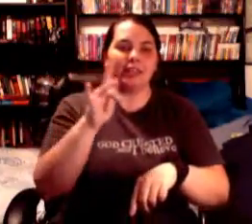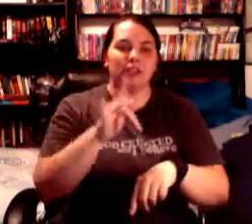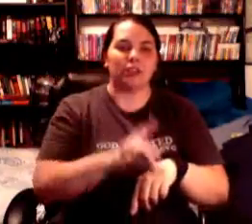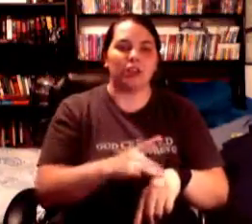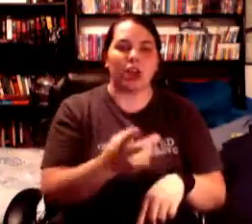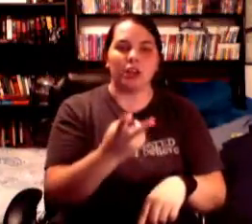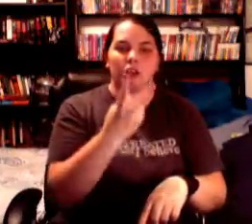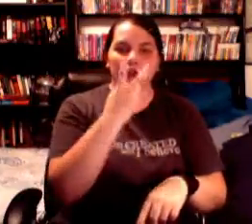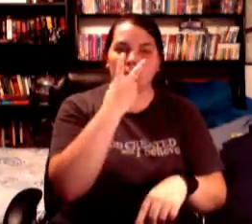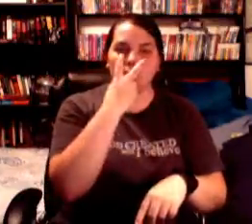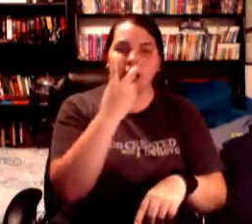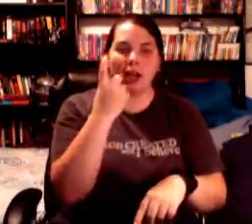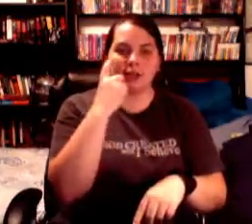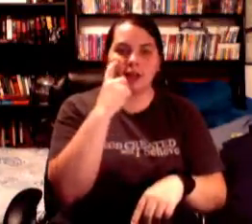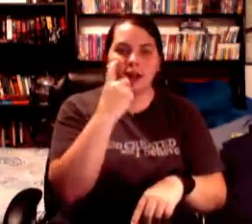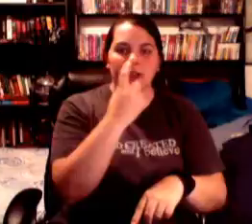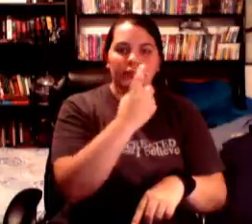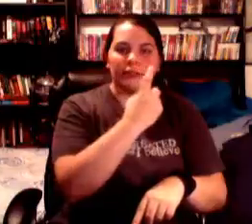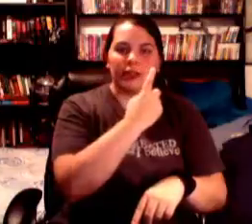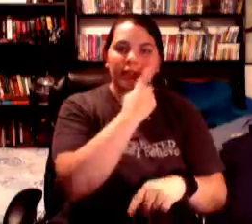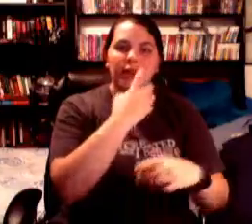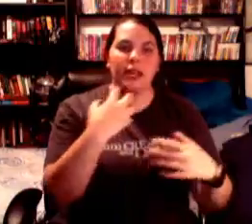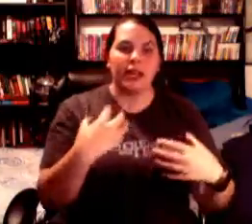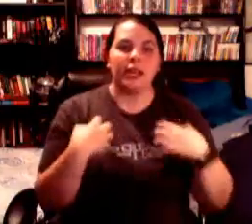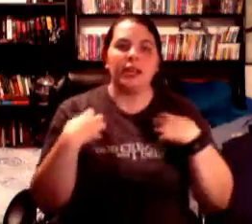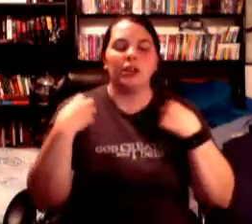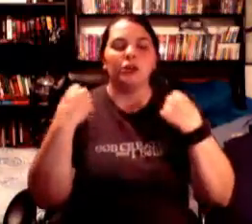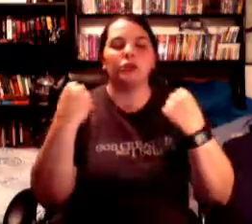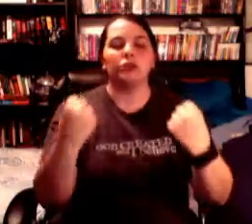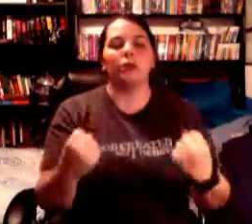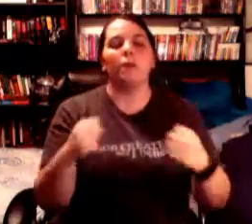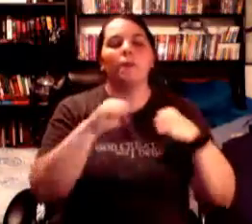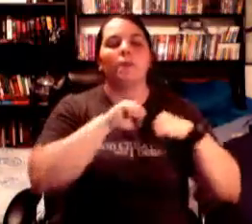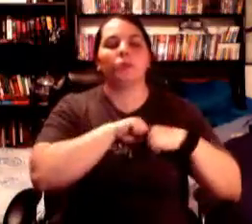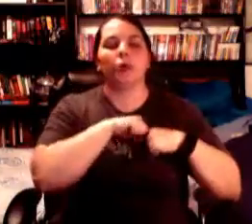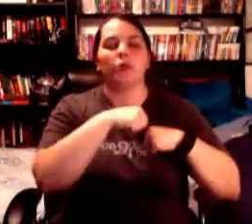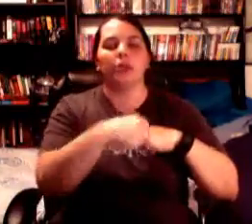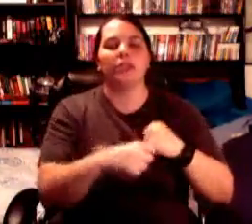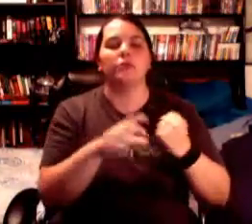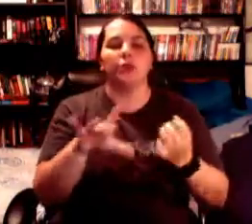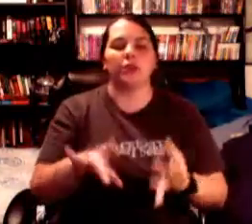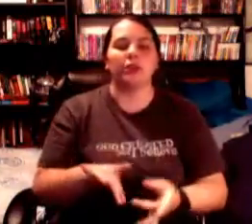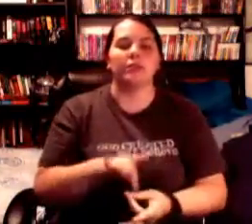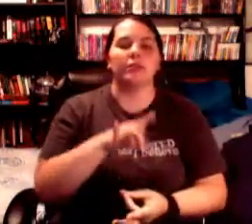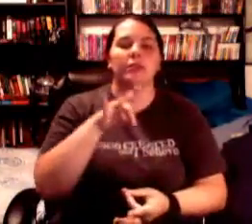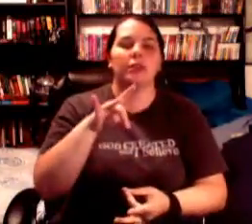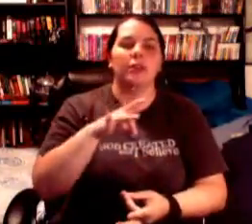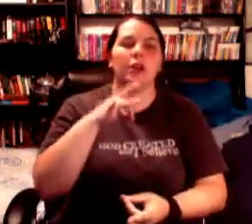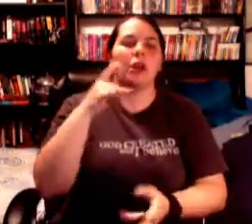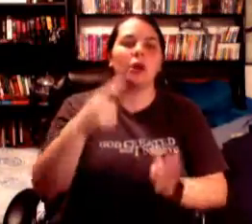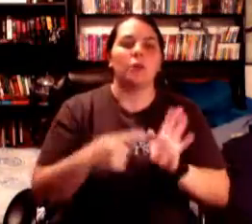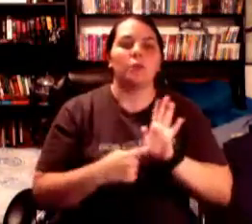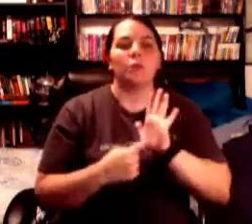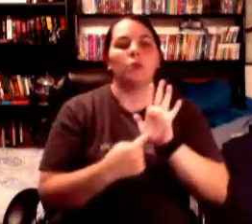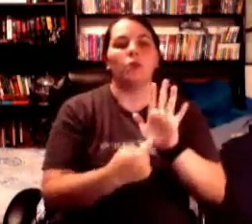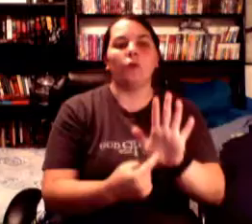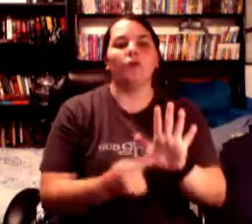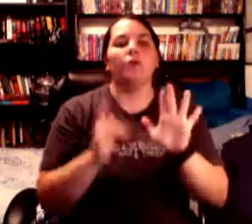He touched blind eyes, healed broken spirits, moved